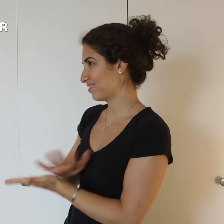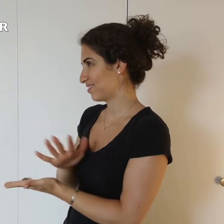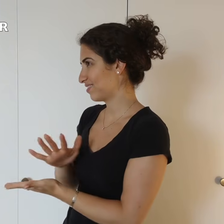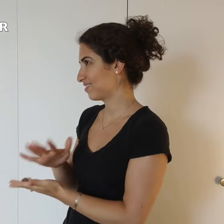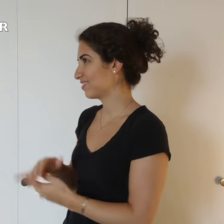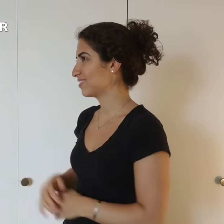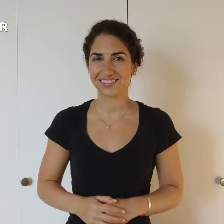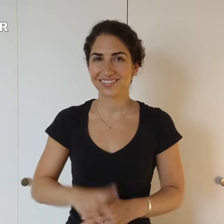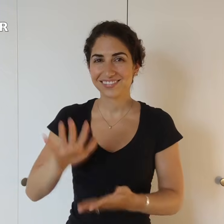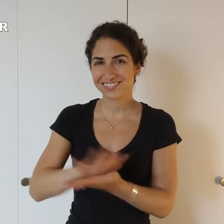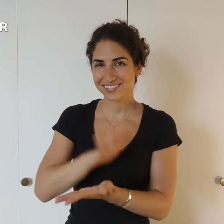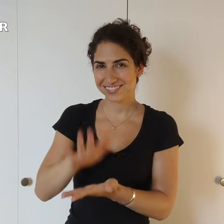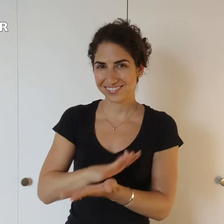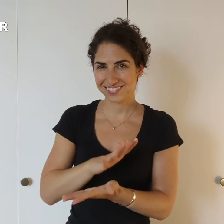Paper.